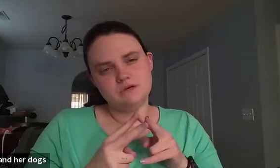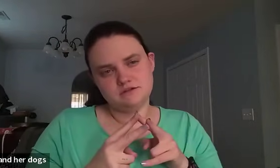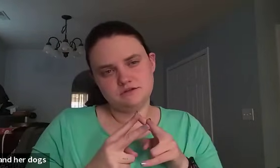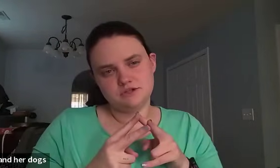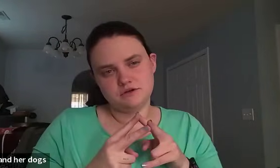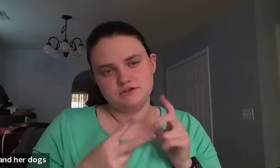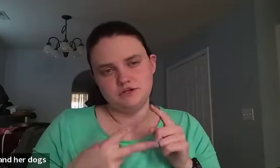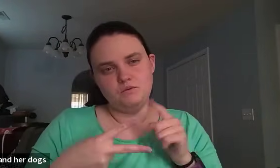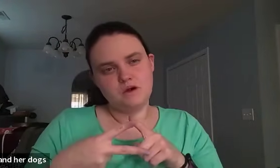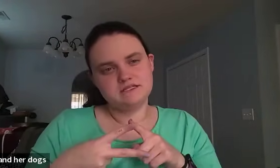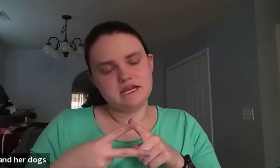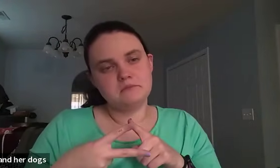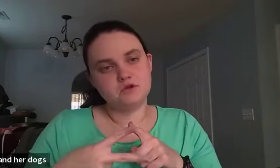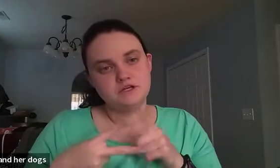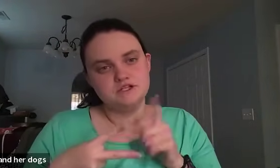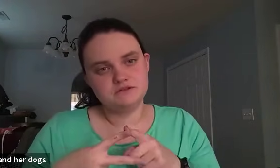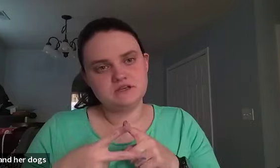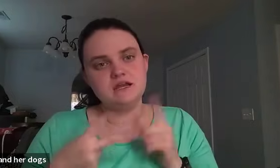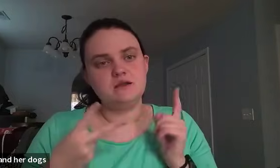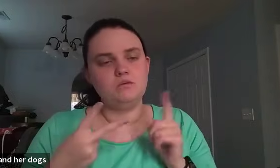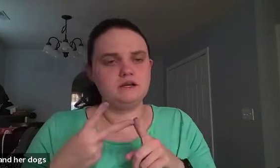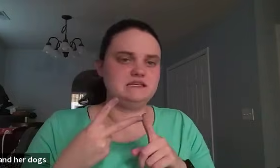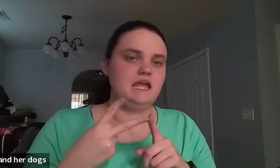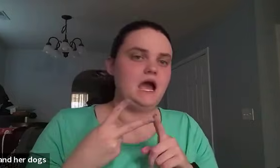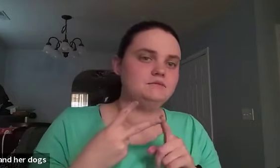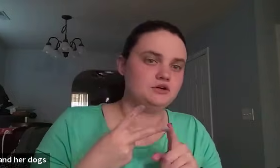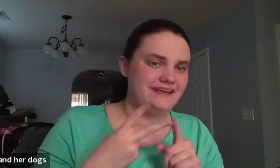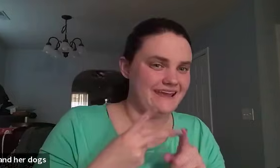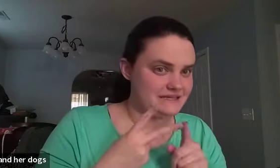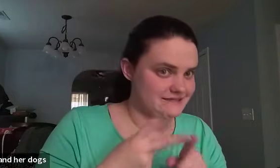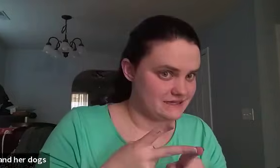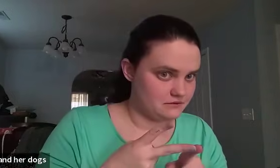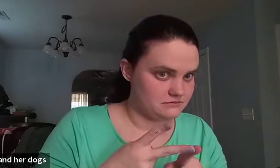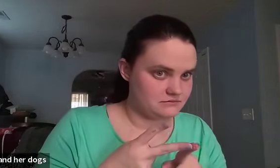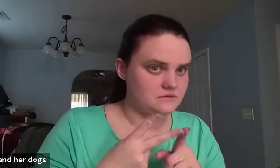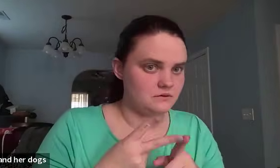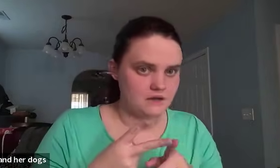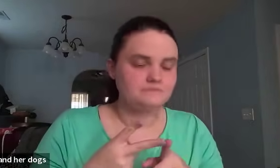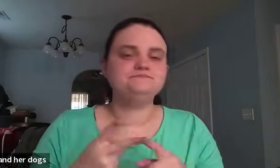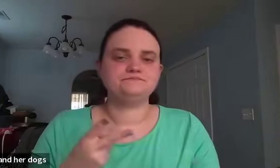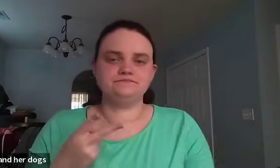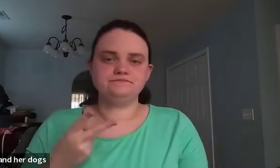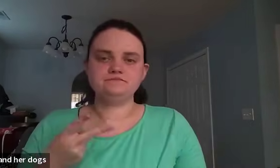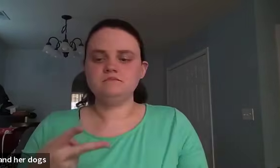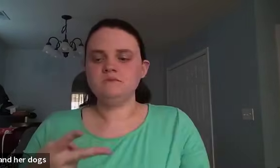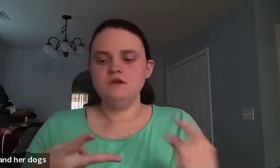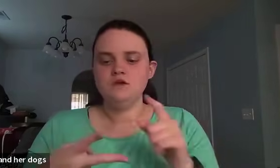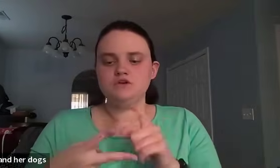ways I'll show you. One is saying I'm learning to sign, and one is saying I'm learning ASL. Okay.